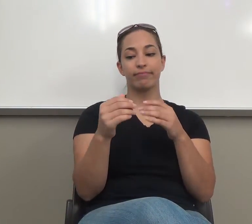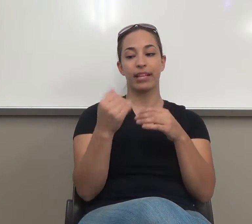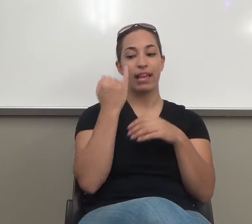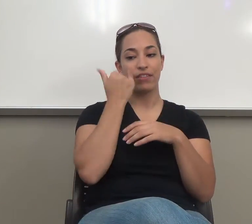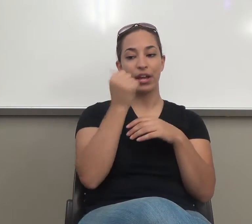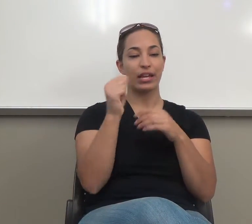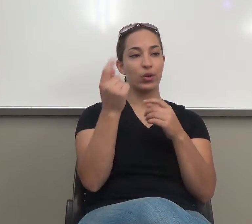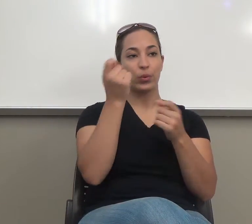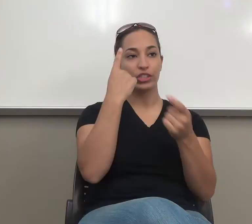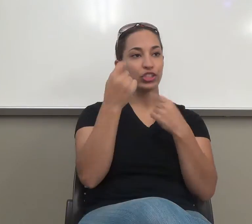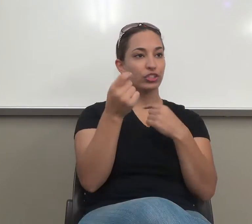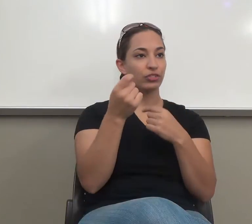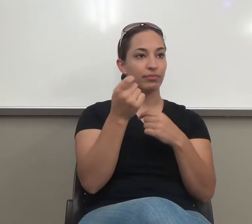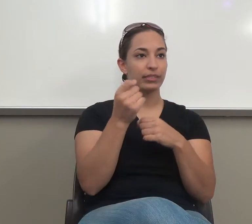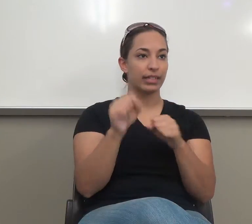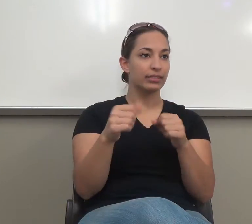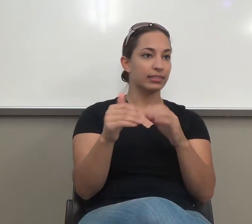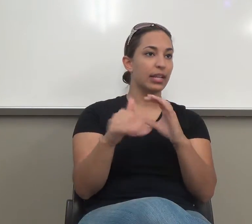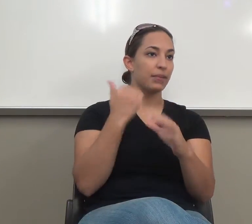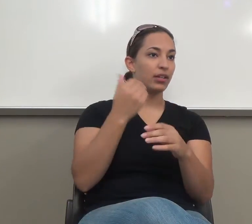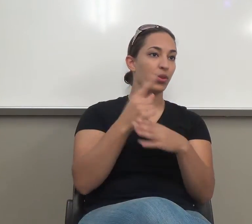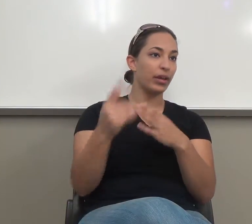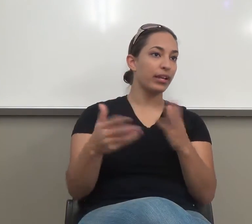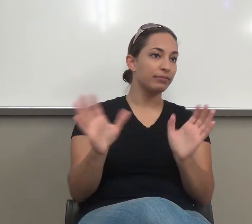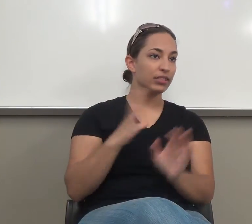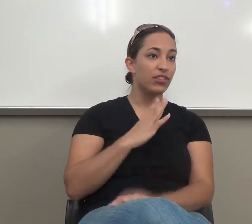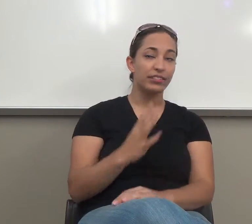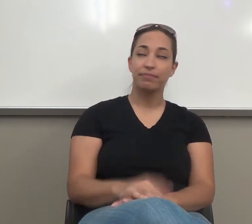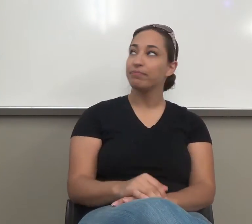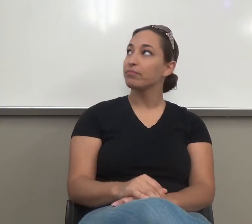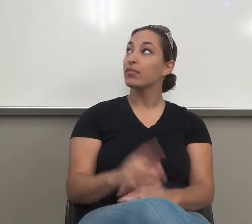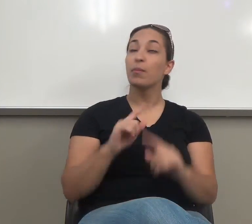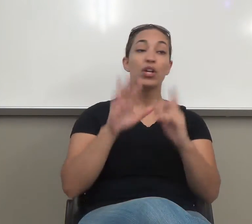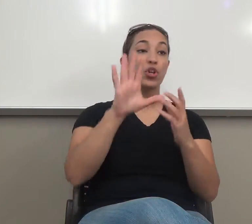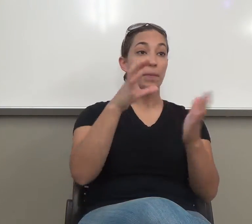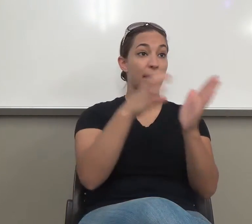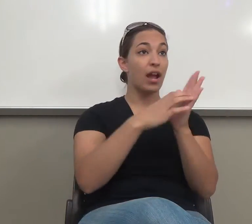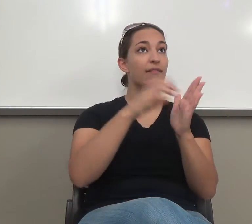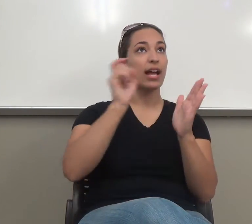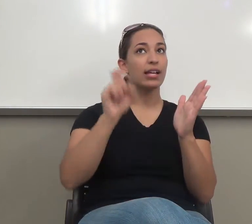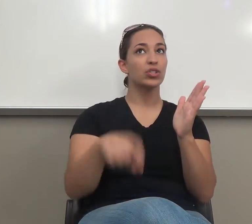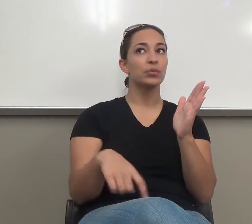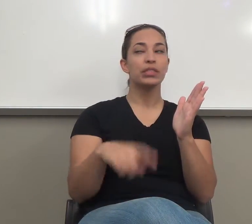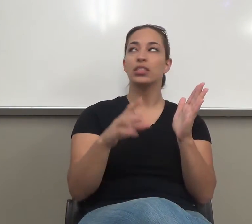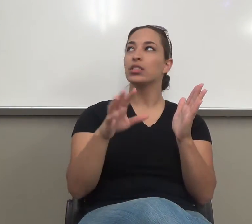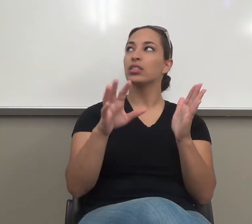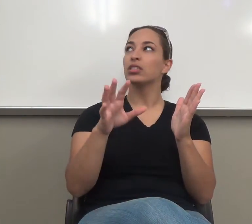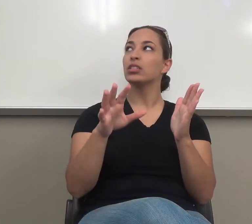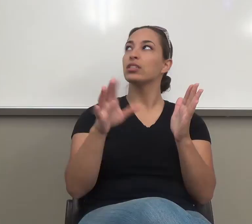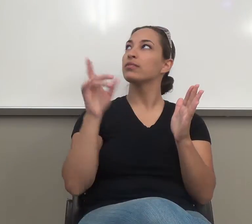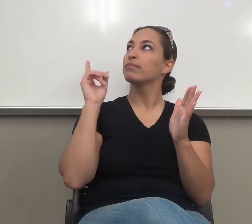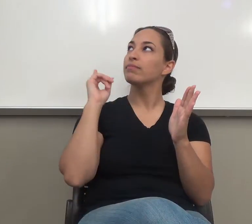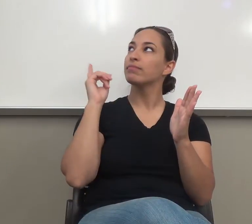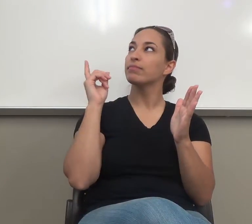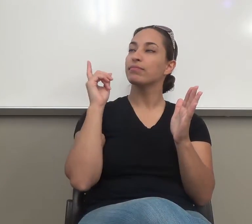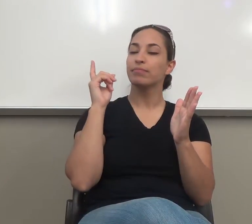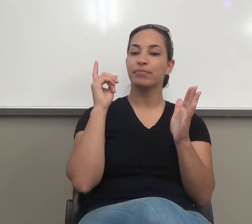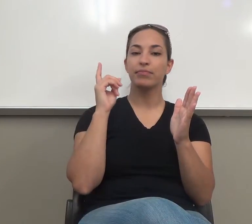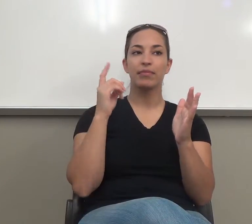Okay. Okay. your paragraph must be, okay, sensory images and, here's this word